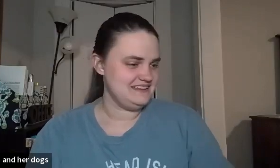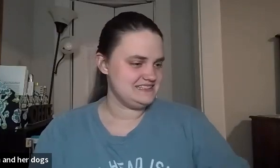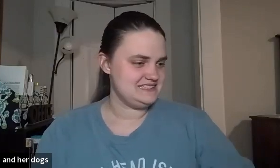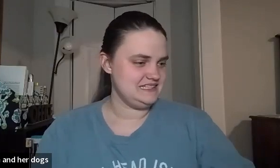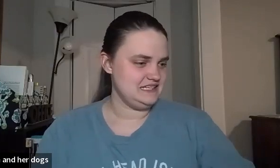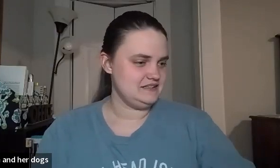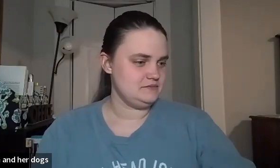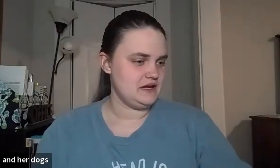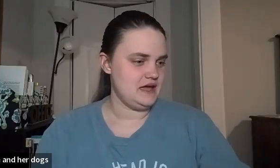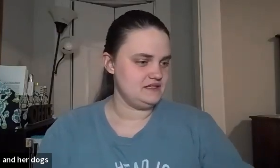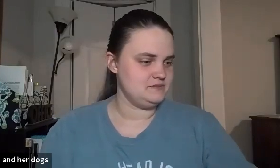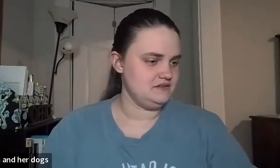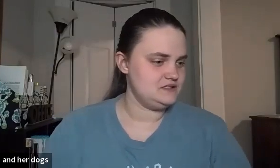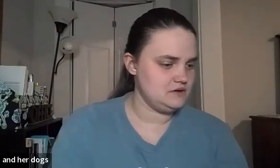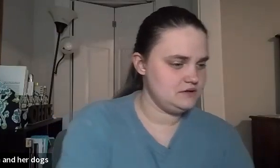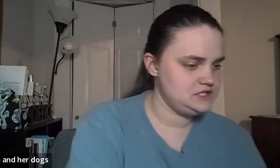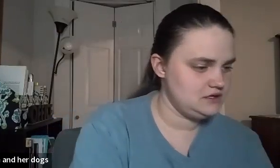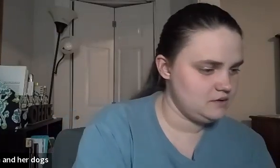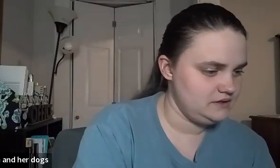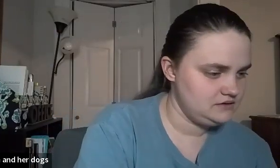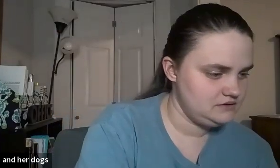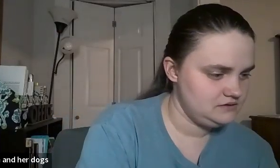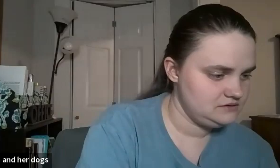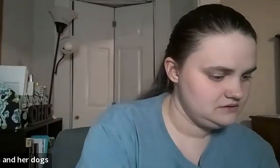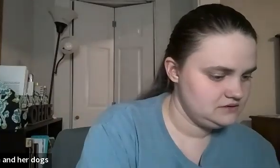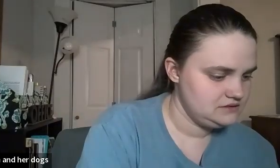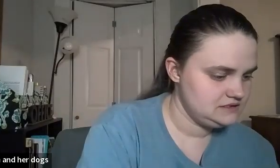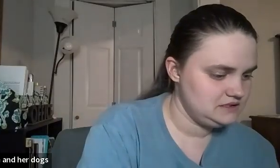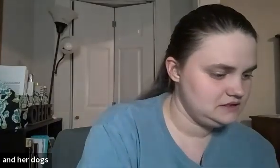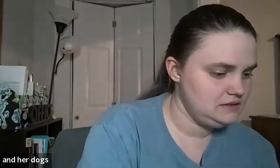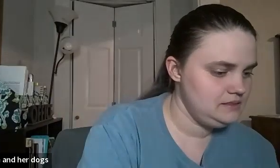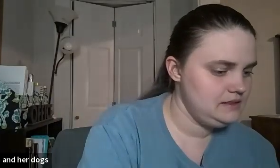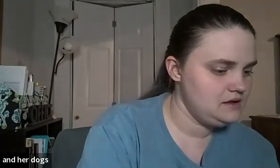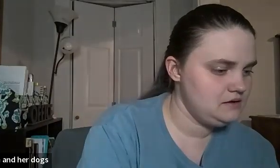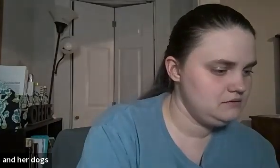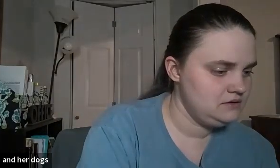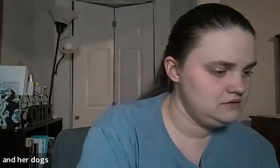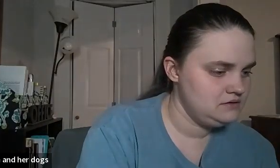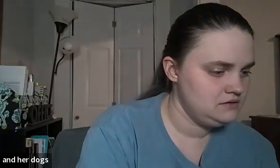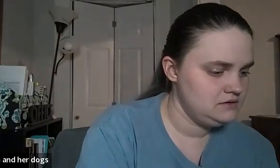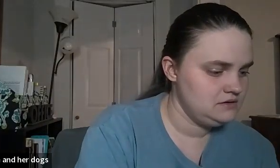Let's see. I'll add that to my list while I chat, while we see. Clown.